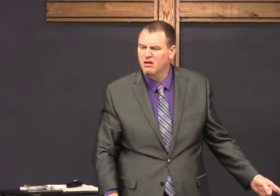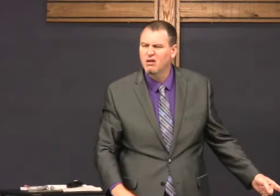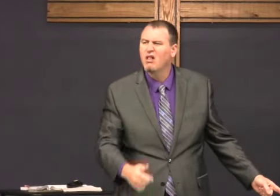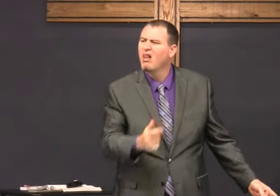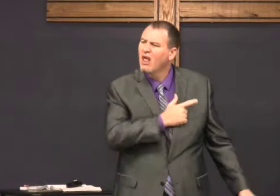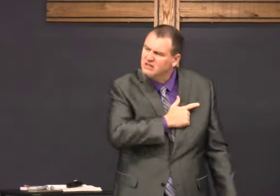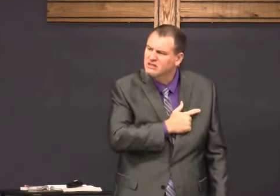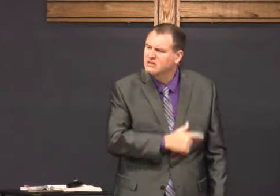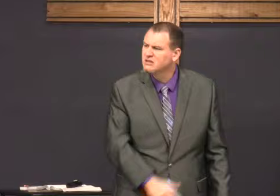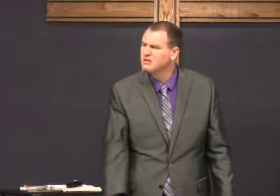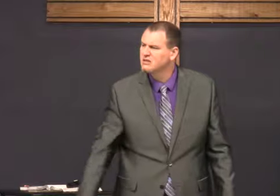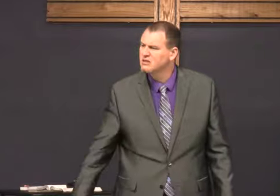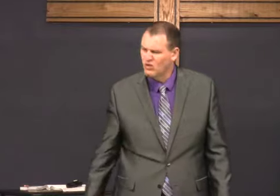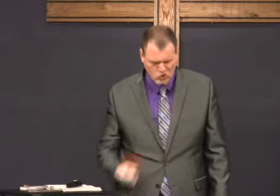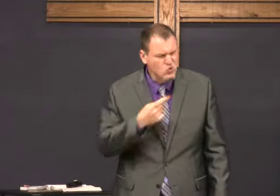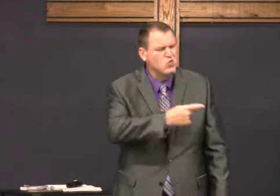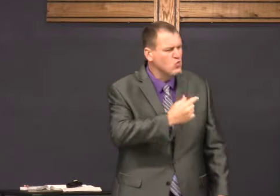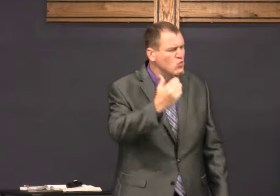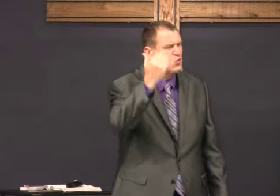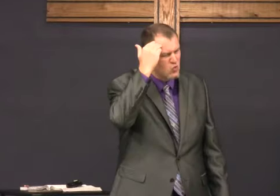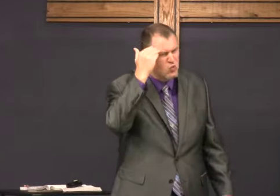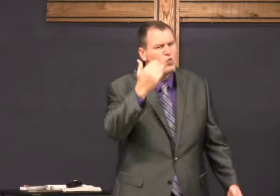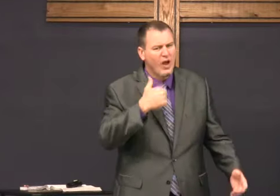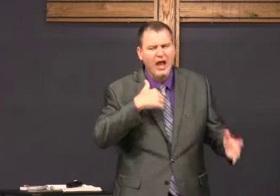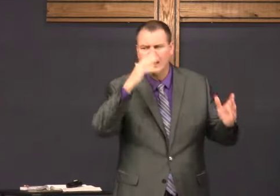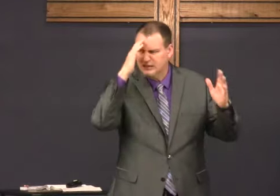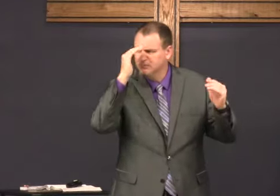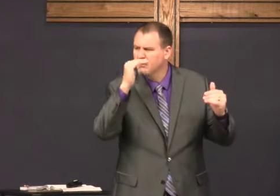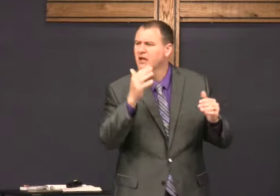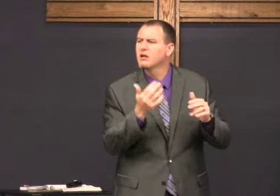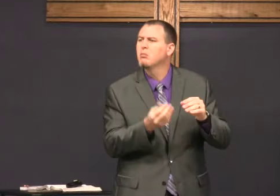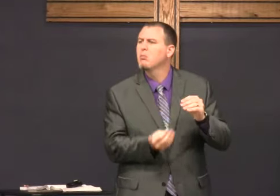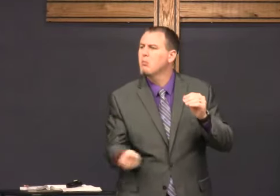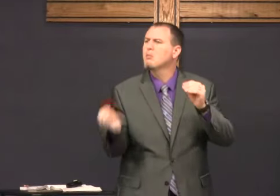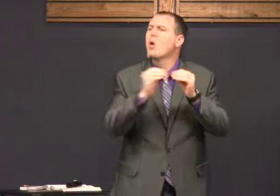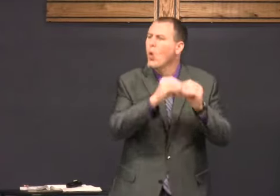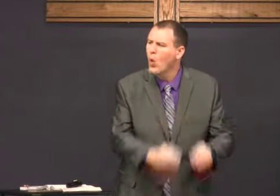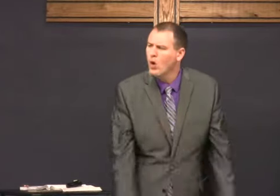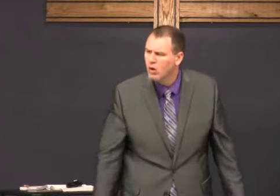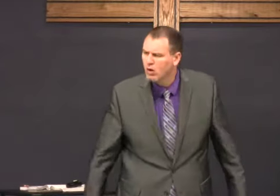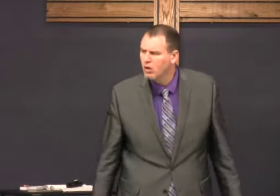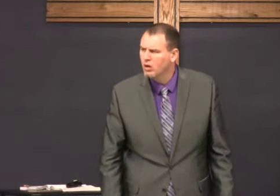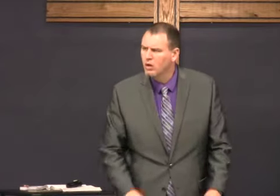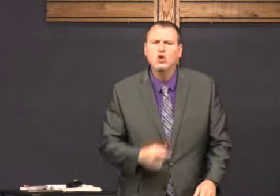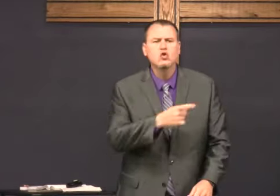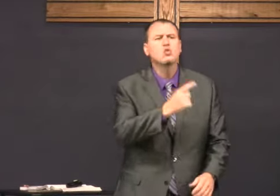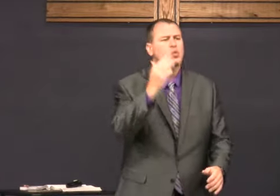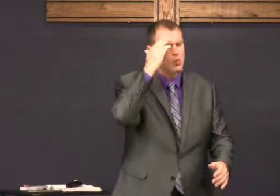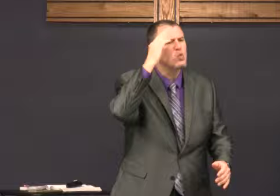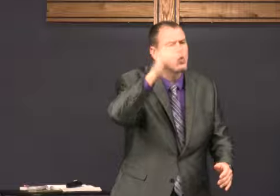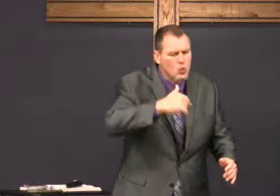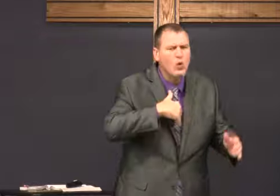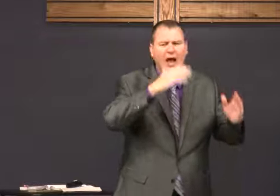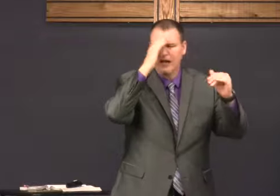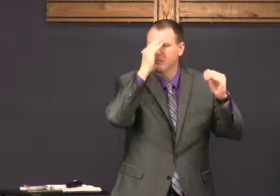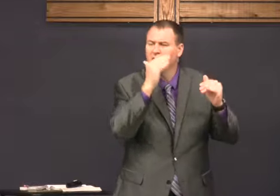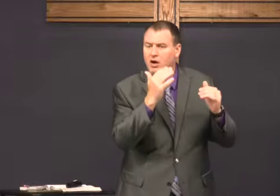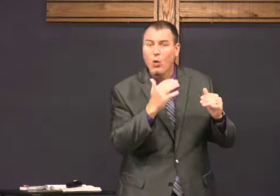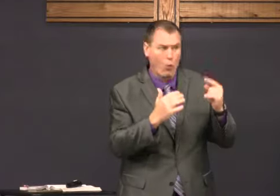he was called wicked, lazy. You knew I had expectations of more. You